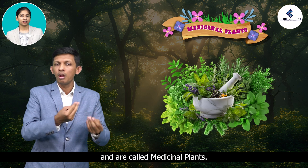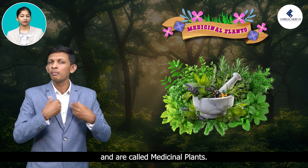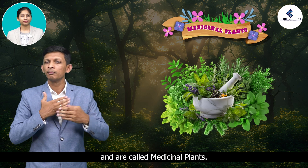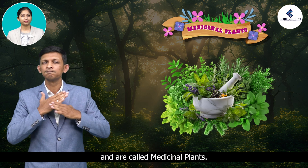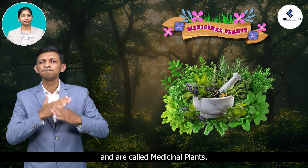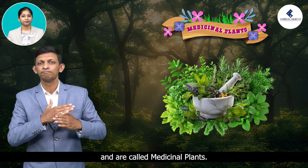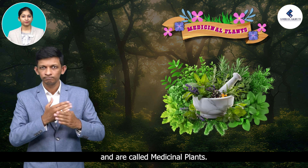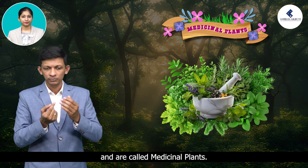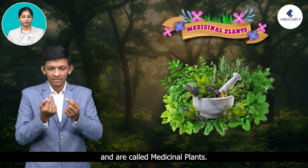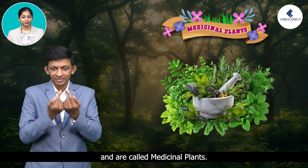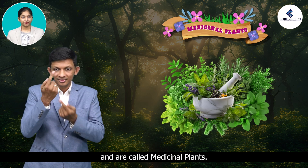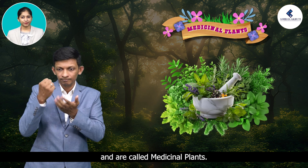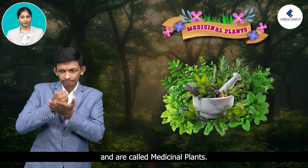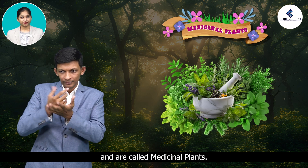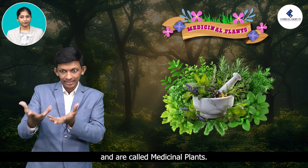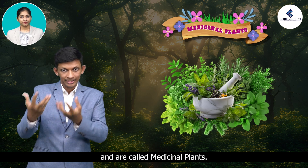plants.